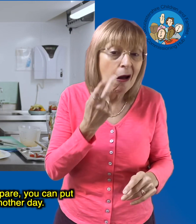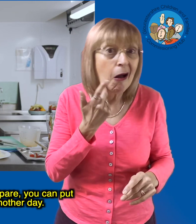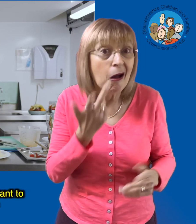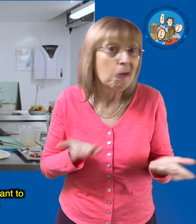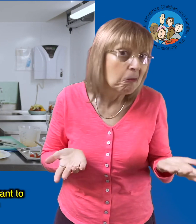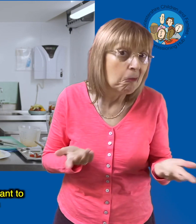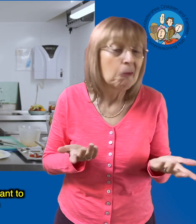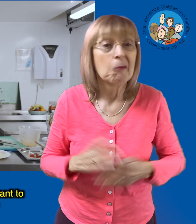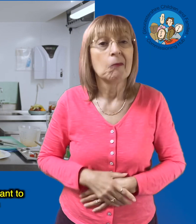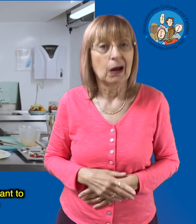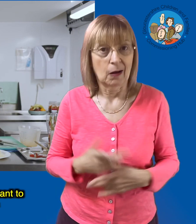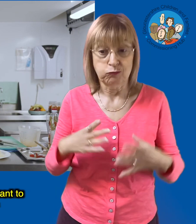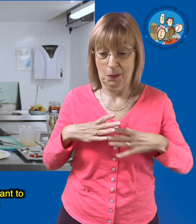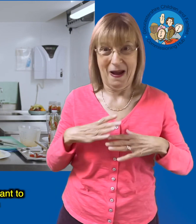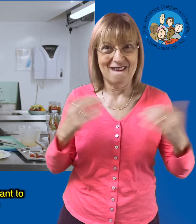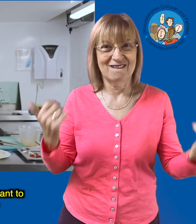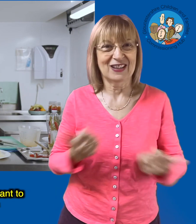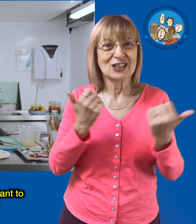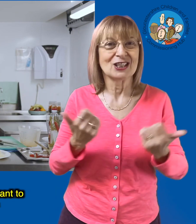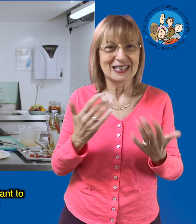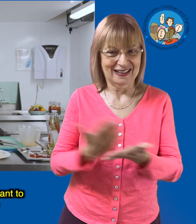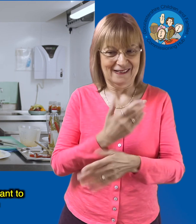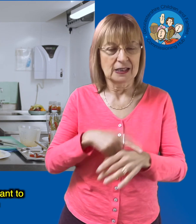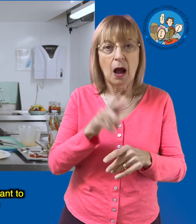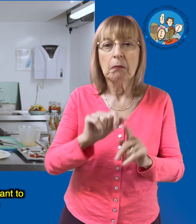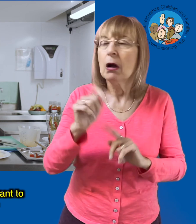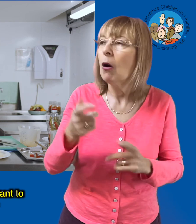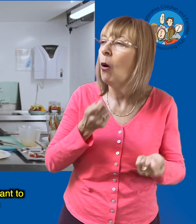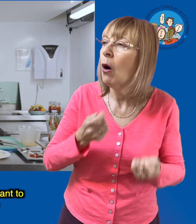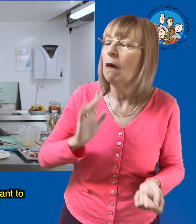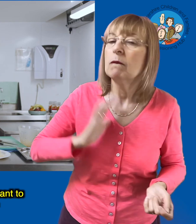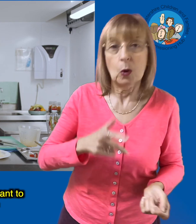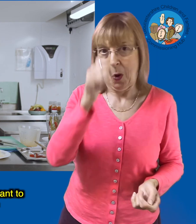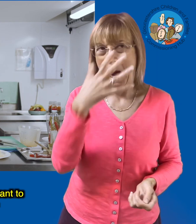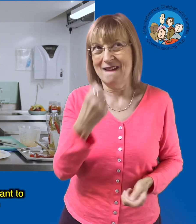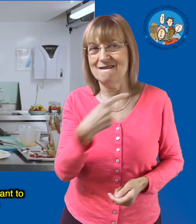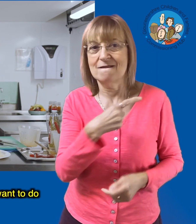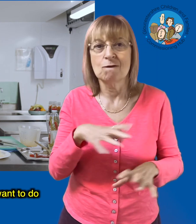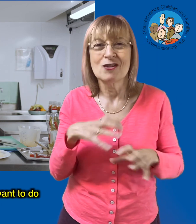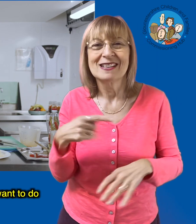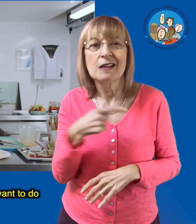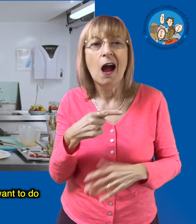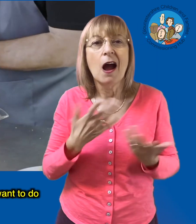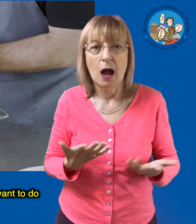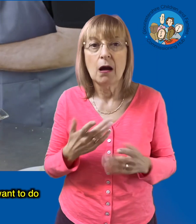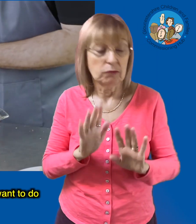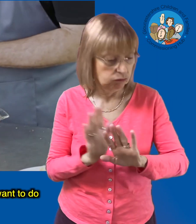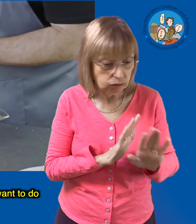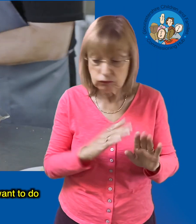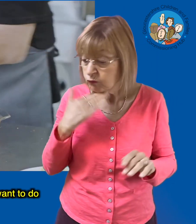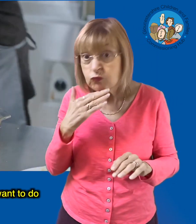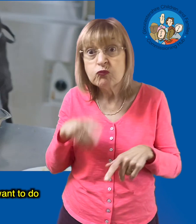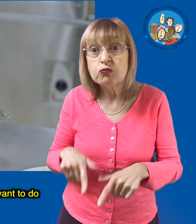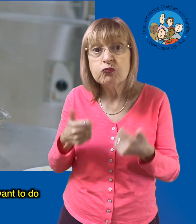another day, and you can bring it out and do it. So a bit of prep if you want to save time in the future as well. So that's enough